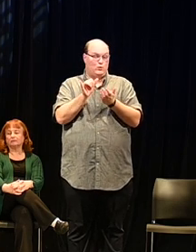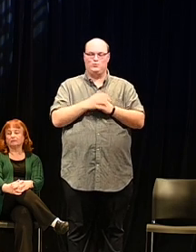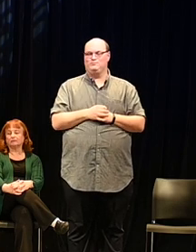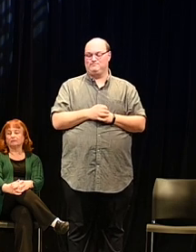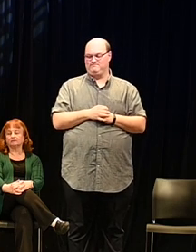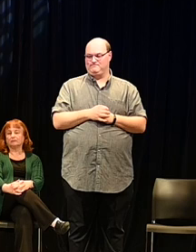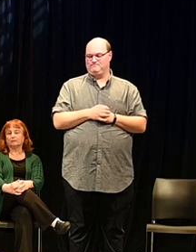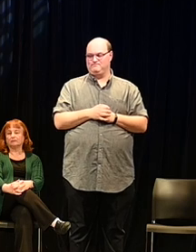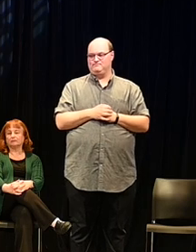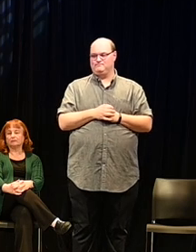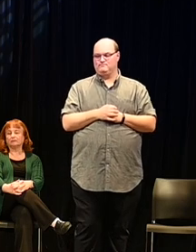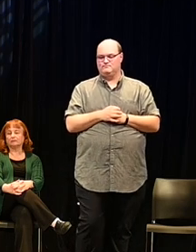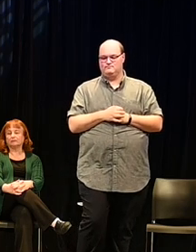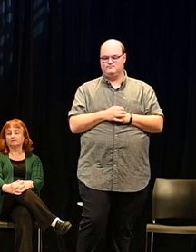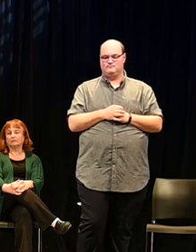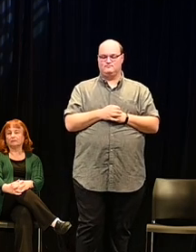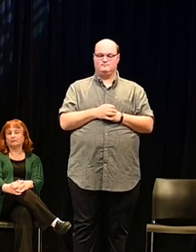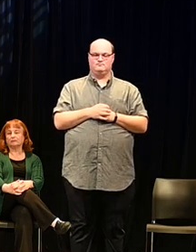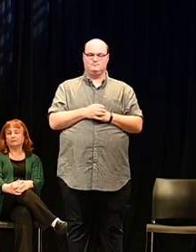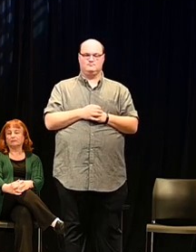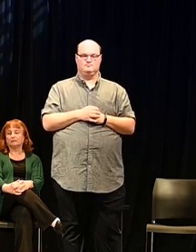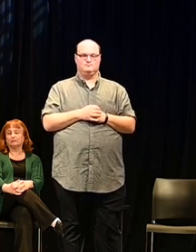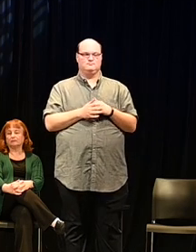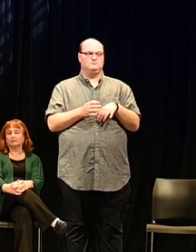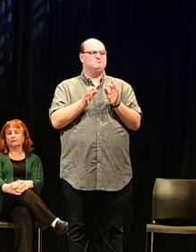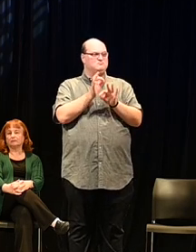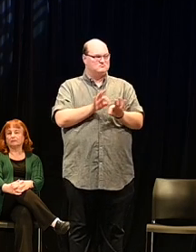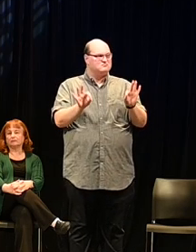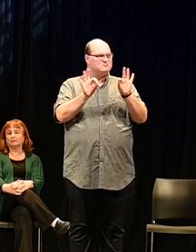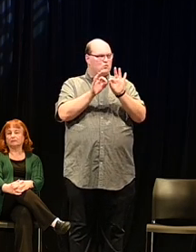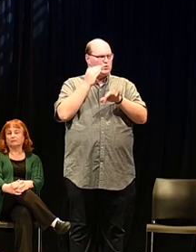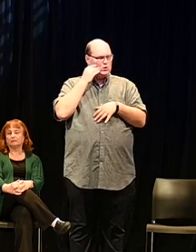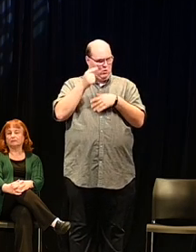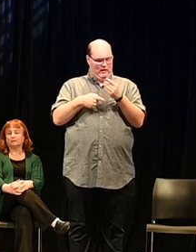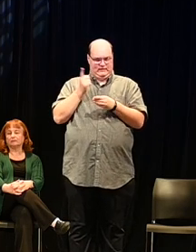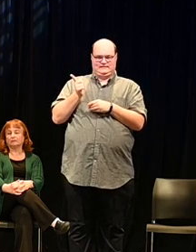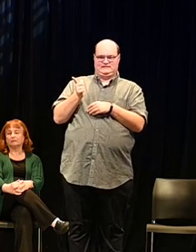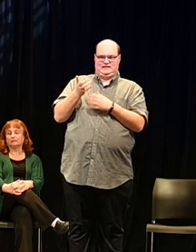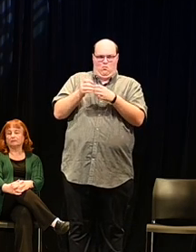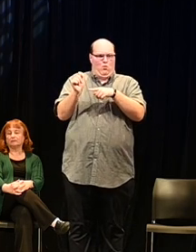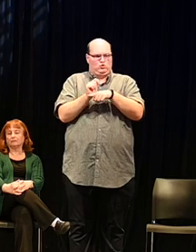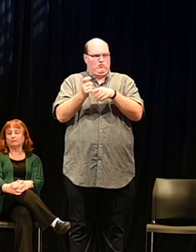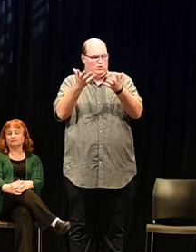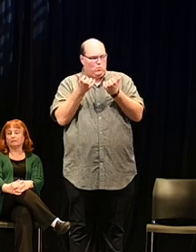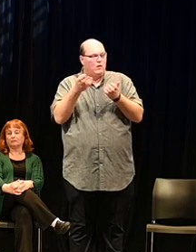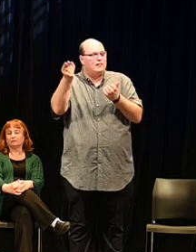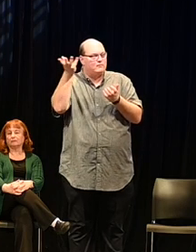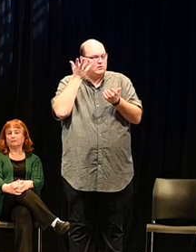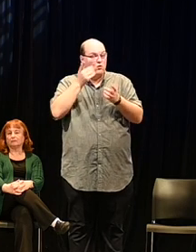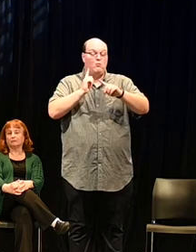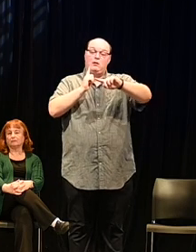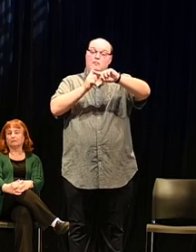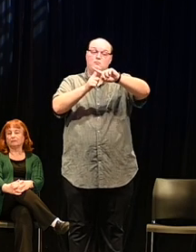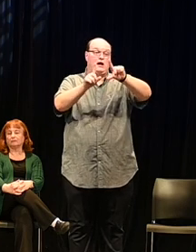brochure. We want everyone to know about it and to tell us if you want to come and get more training. But the positive affirmation cards are for